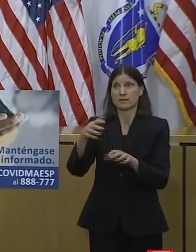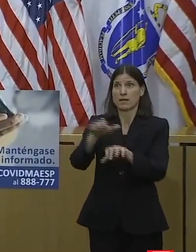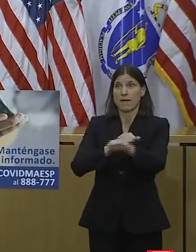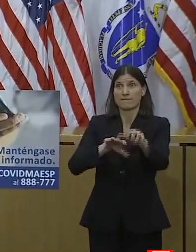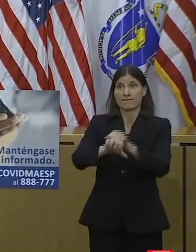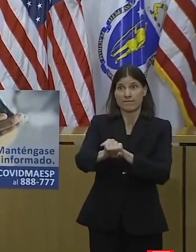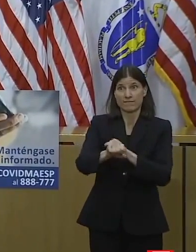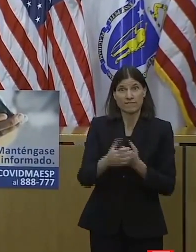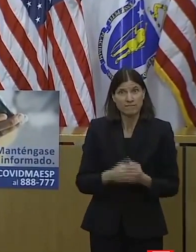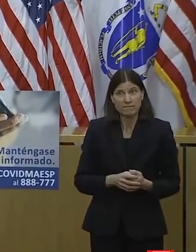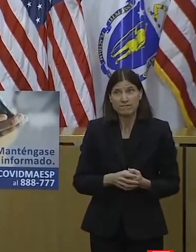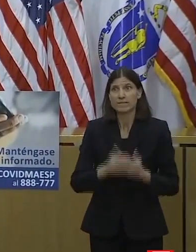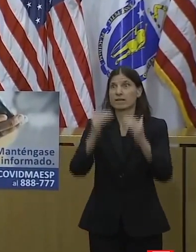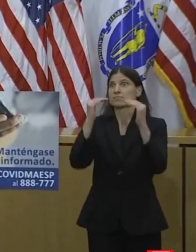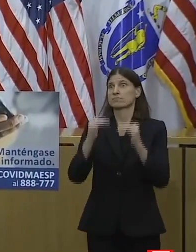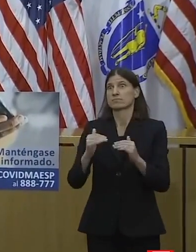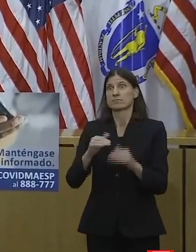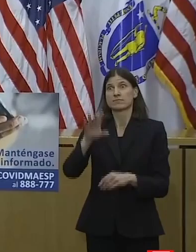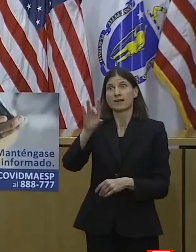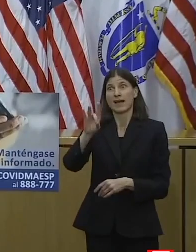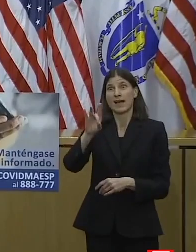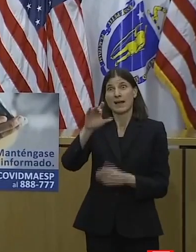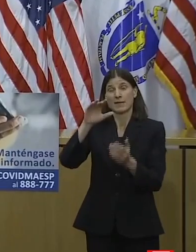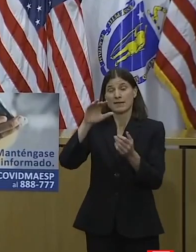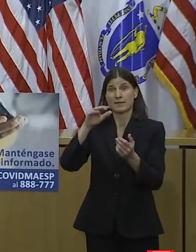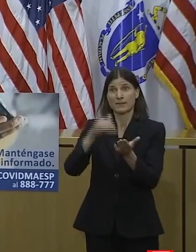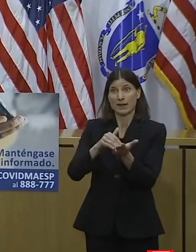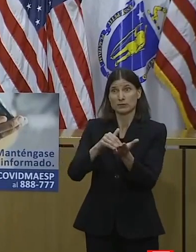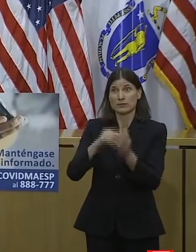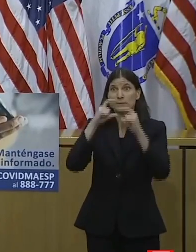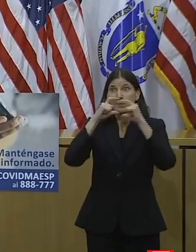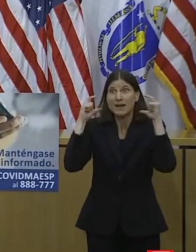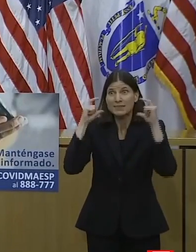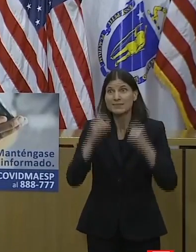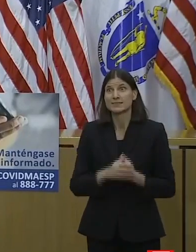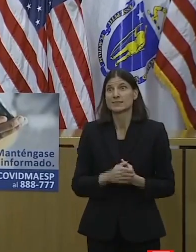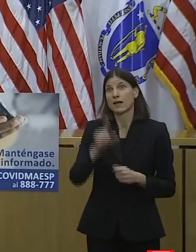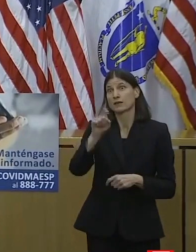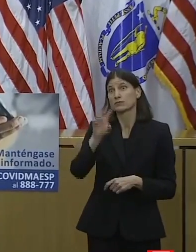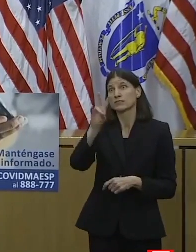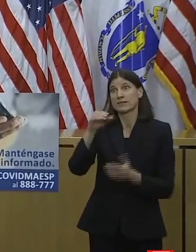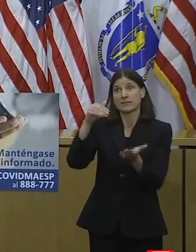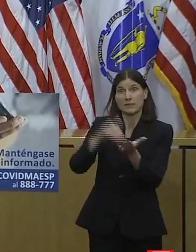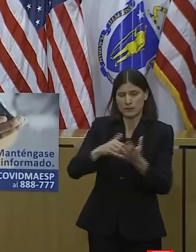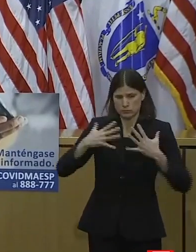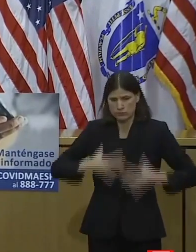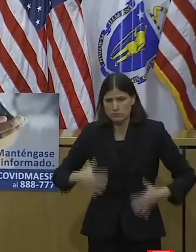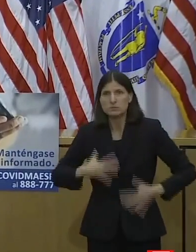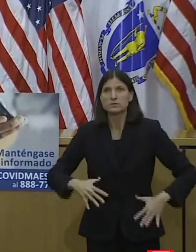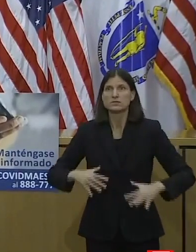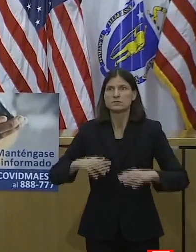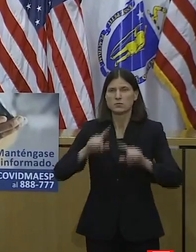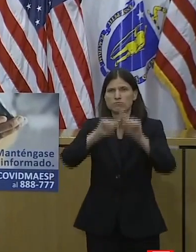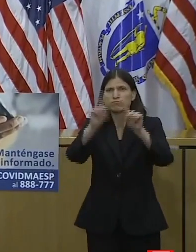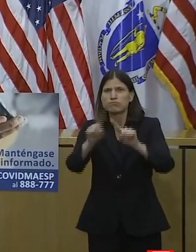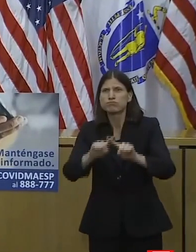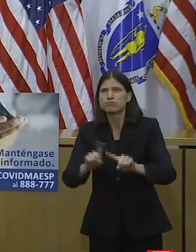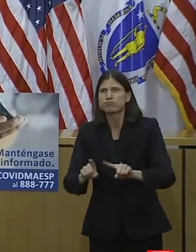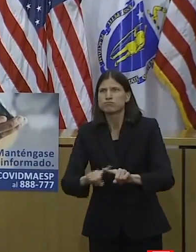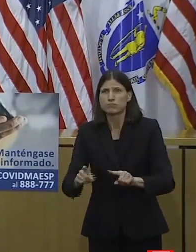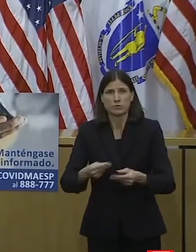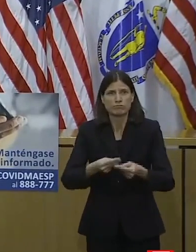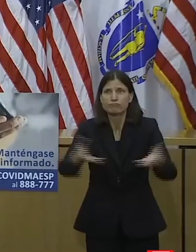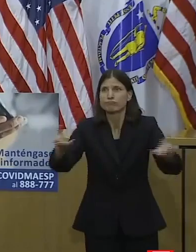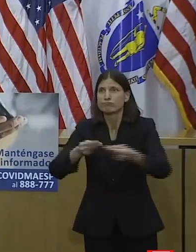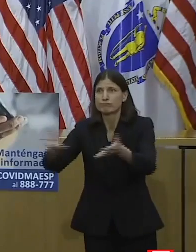aircraft delivery, and over 170,000 gowns. Late last night, another portion of the aircraft